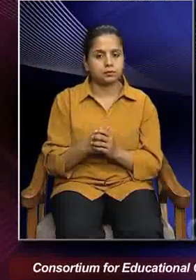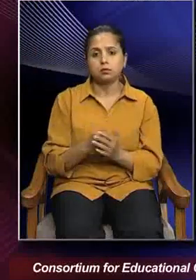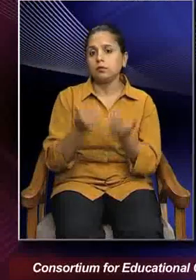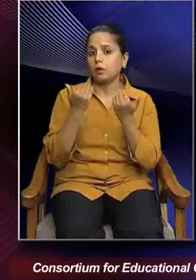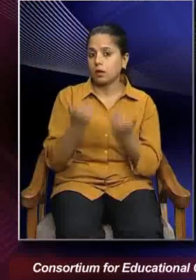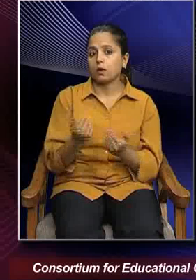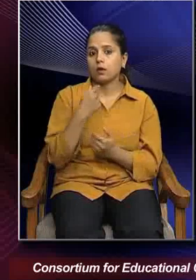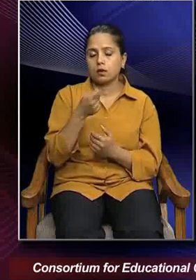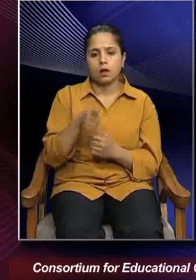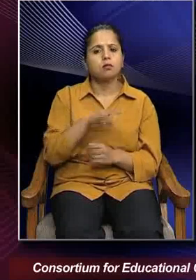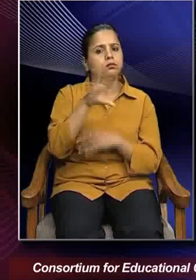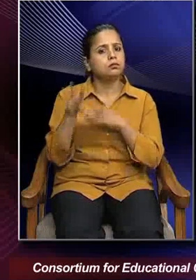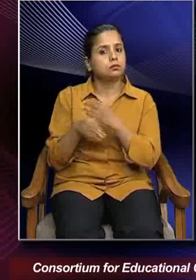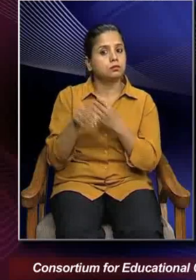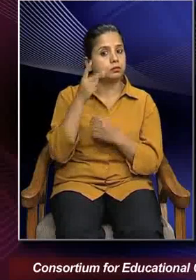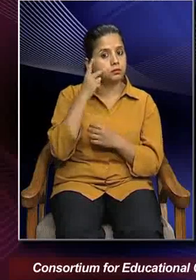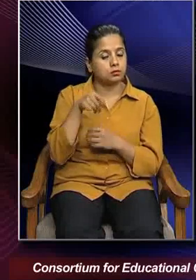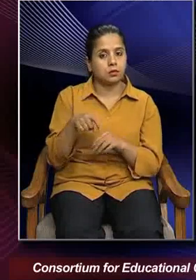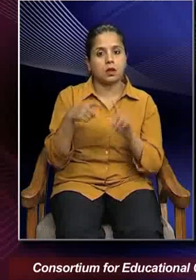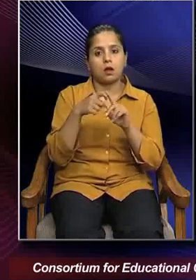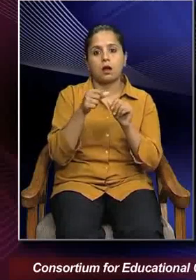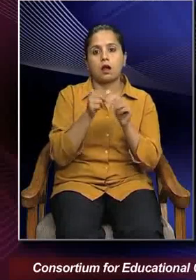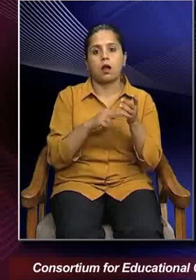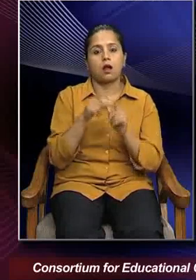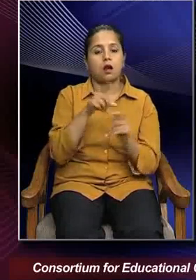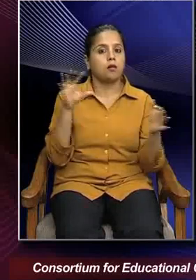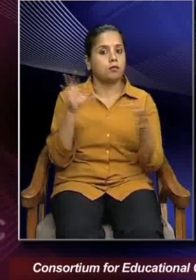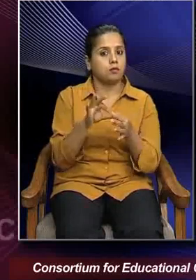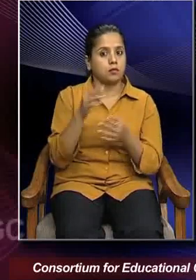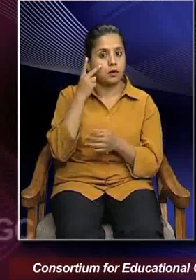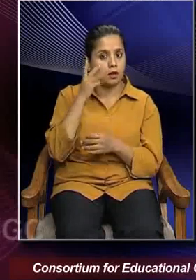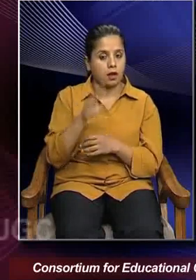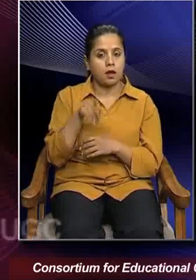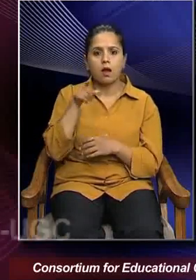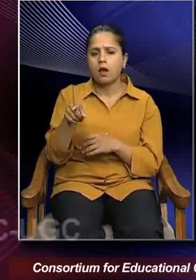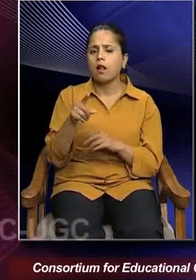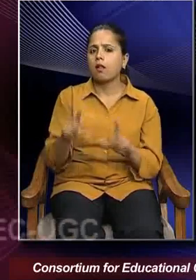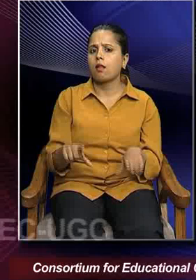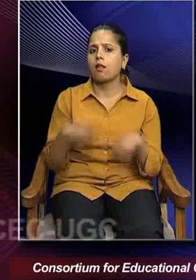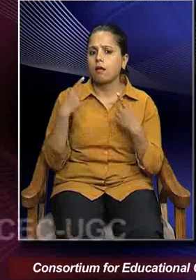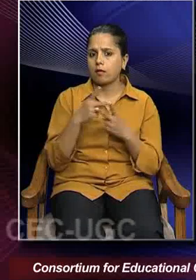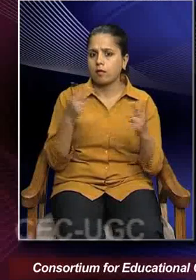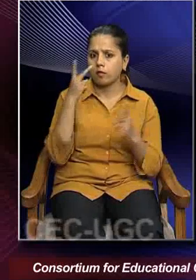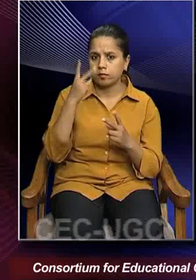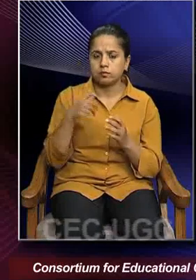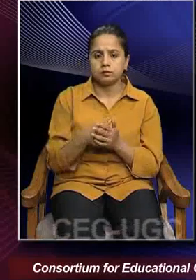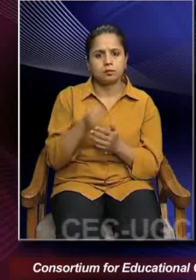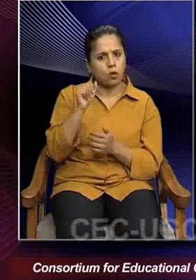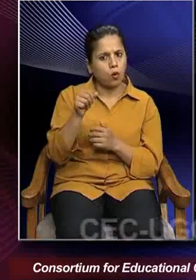Now, additionally, Kannada's association with living as an